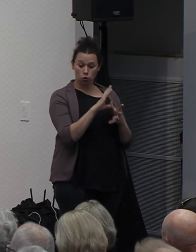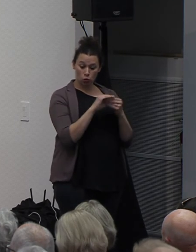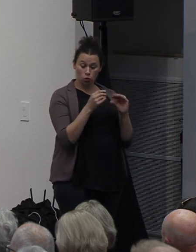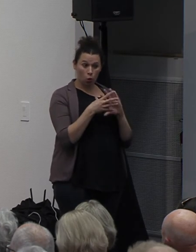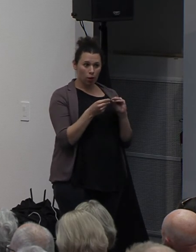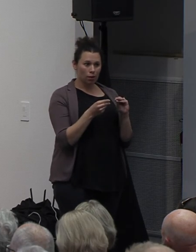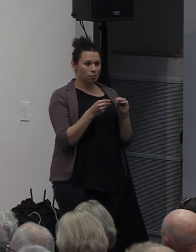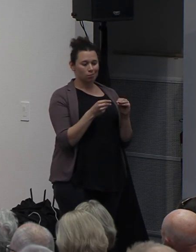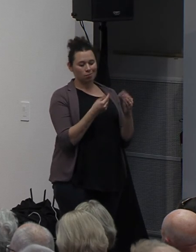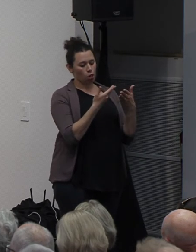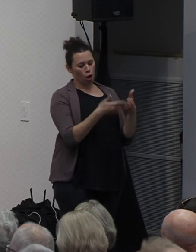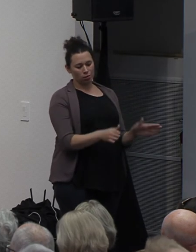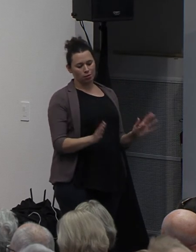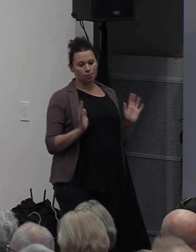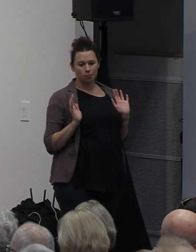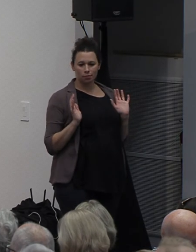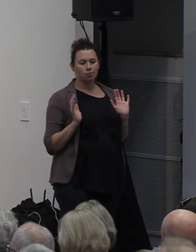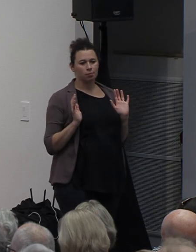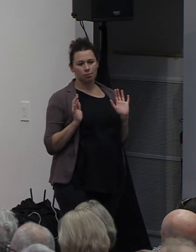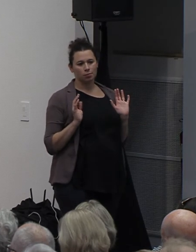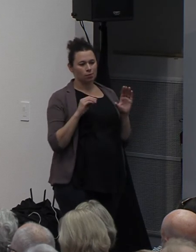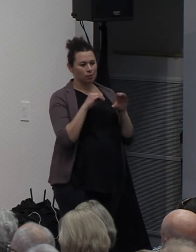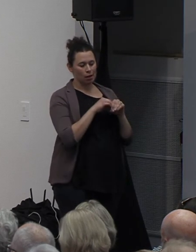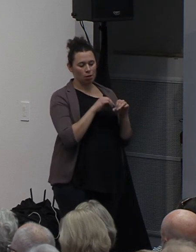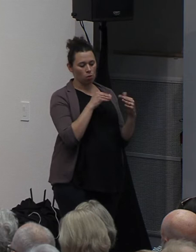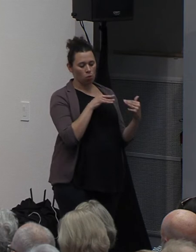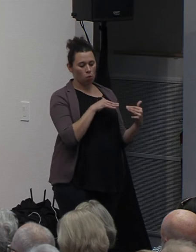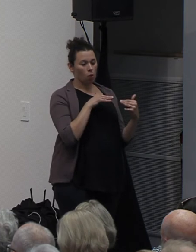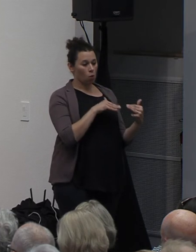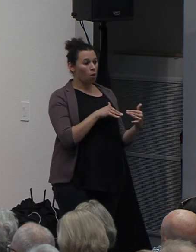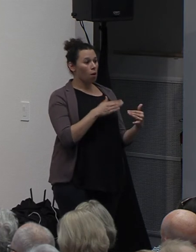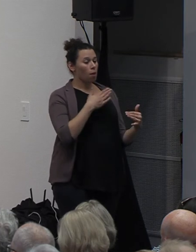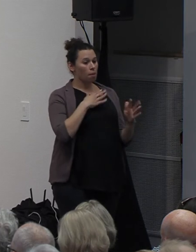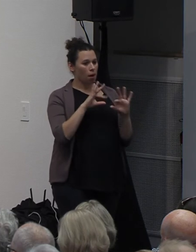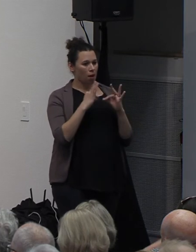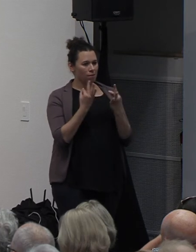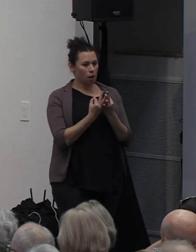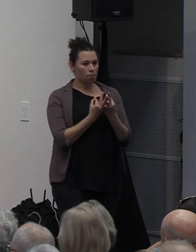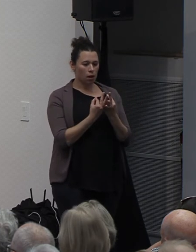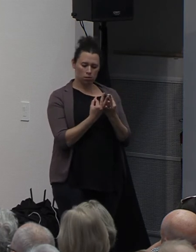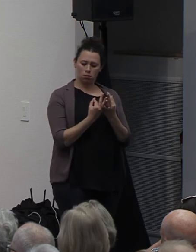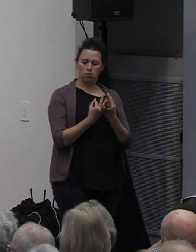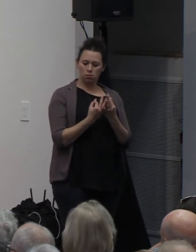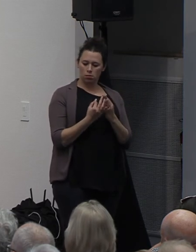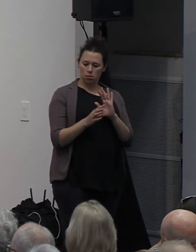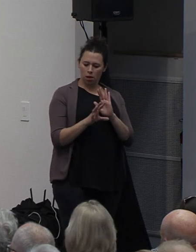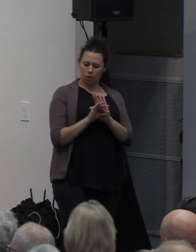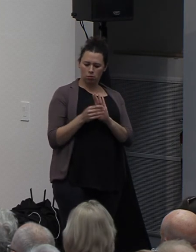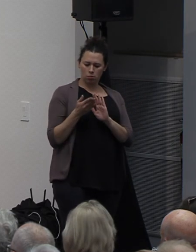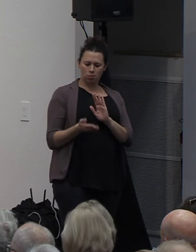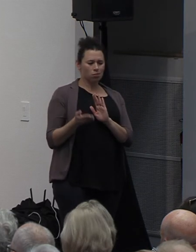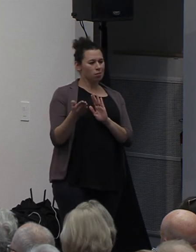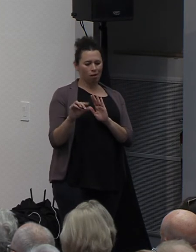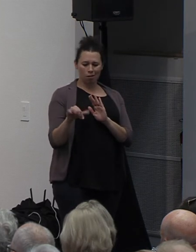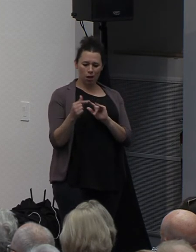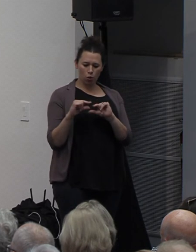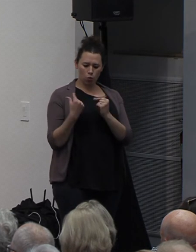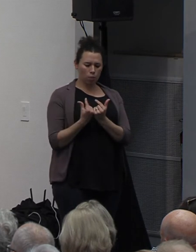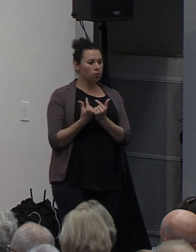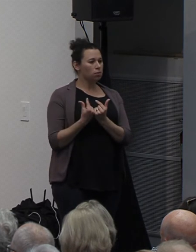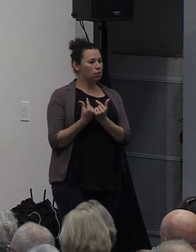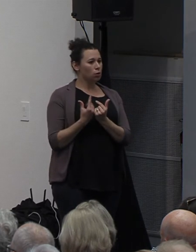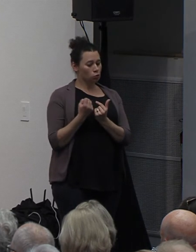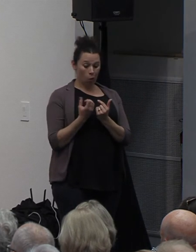family found importance in preserving art from an oppressed group whose losses mirrored their own, a collection that supports